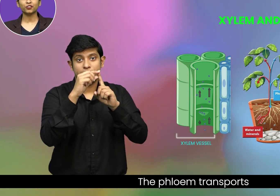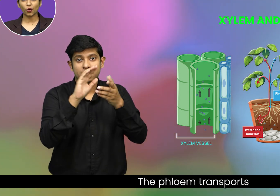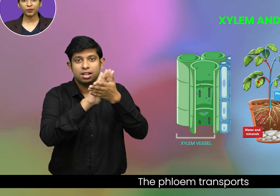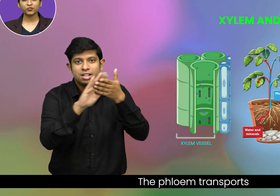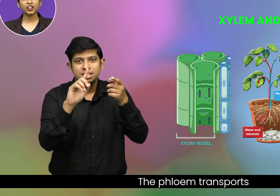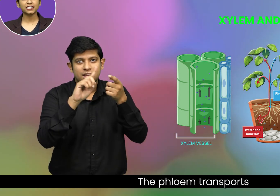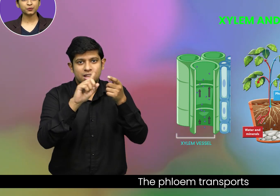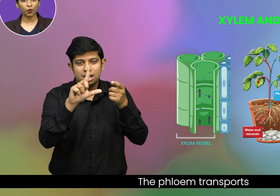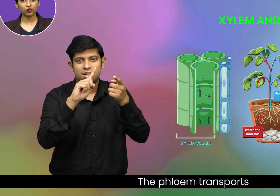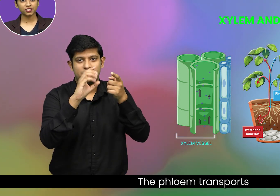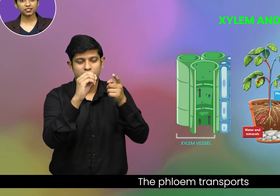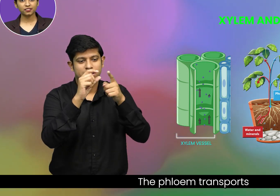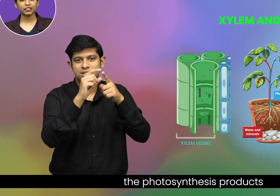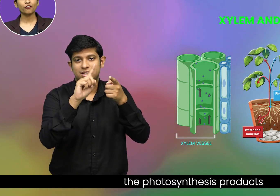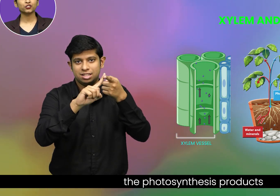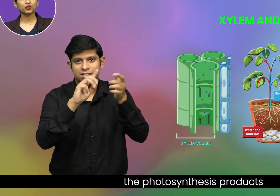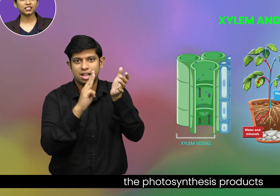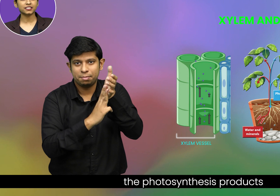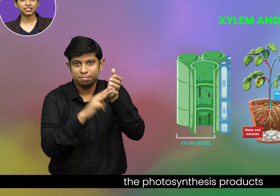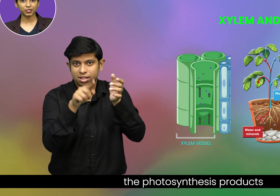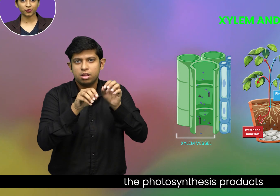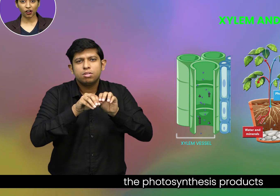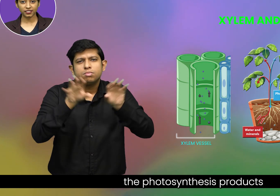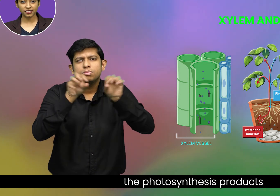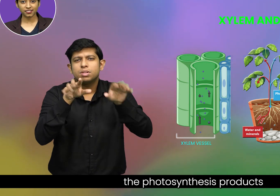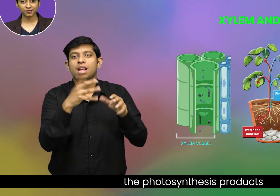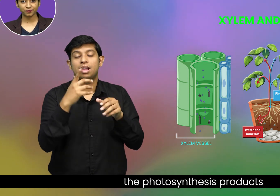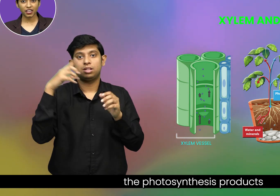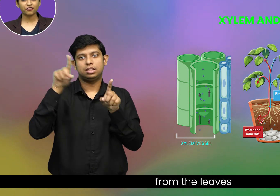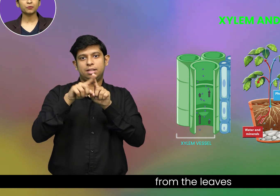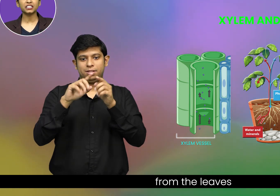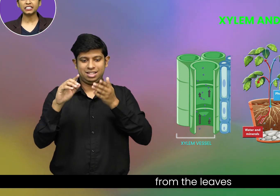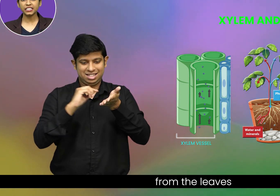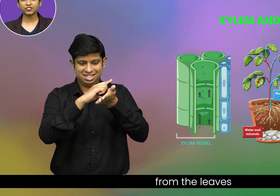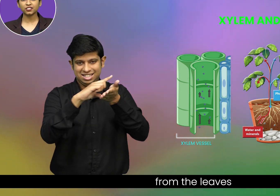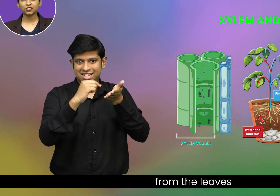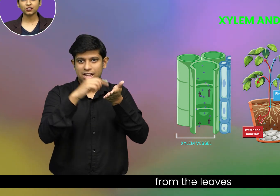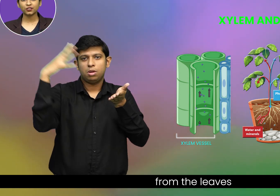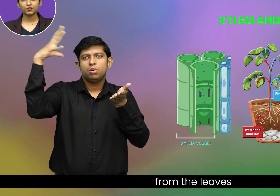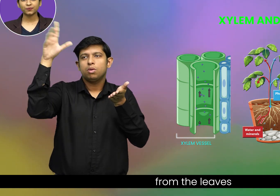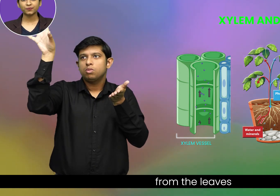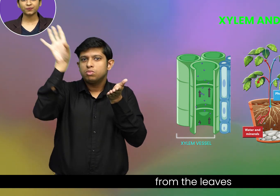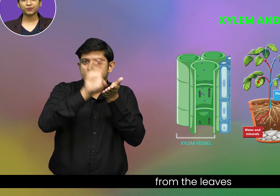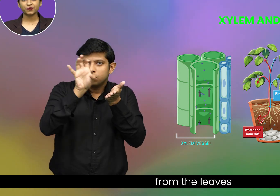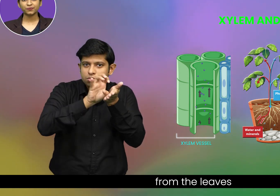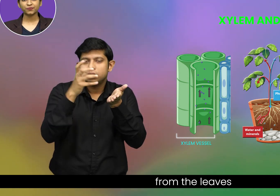The phloem transports the photosynthesis products from the leaves